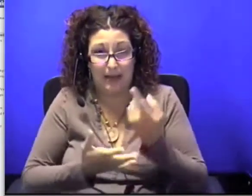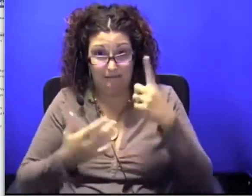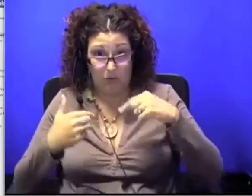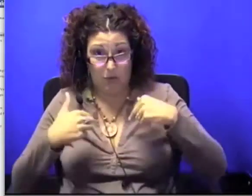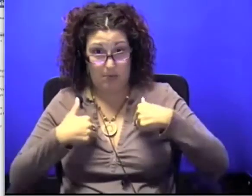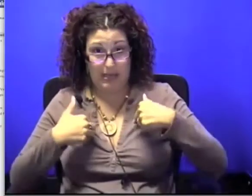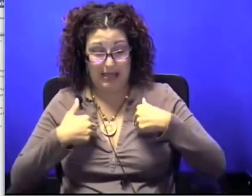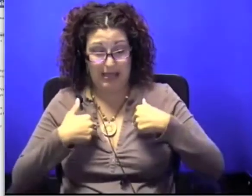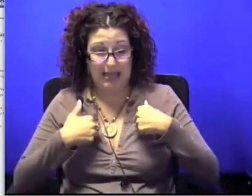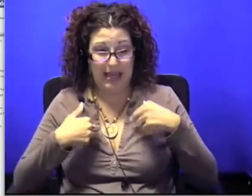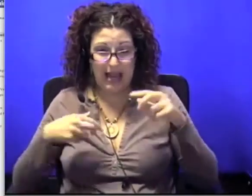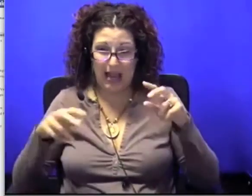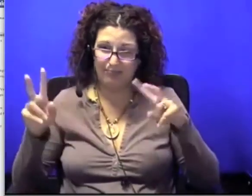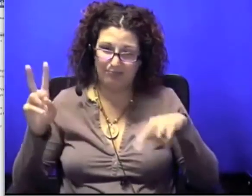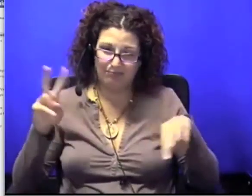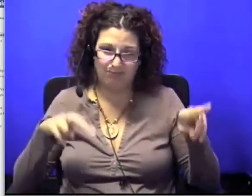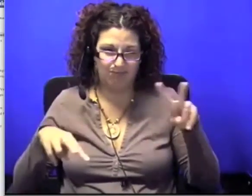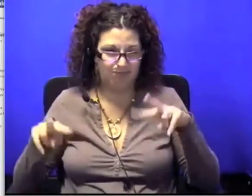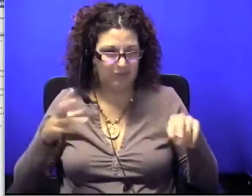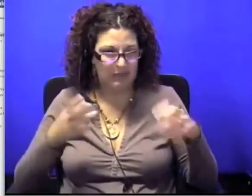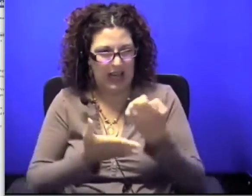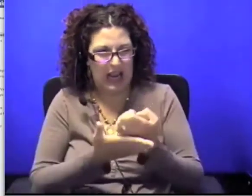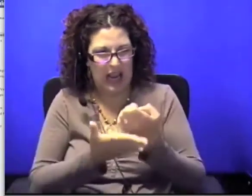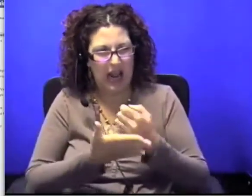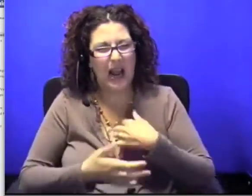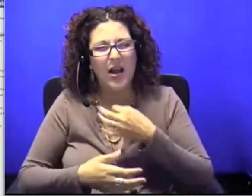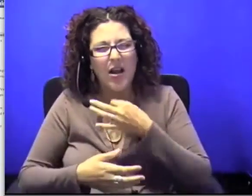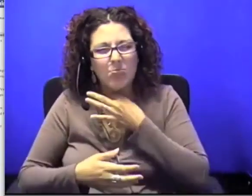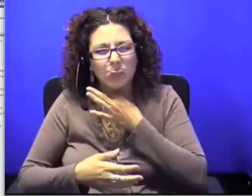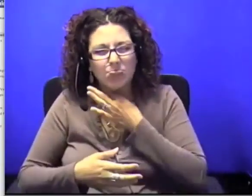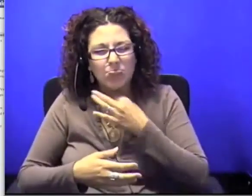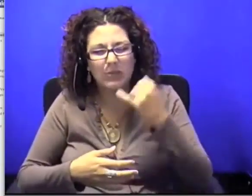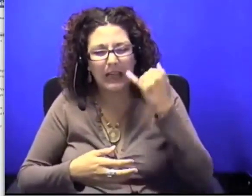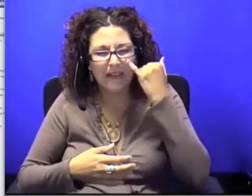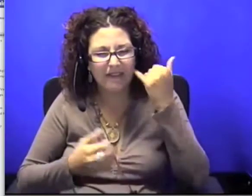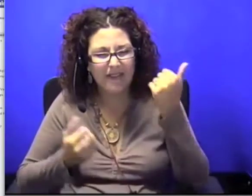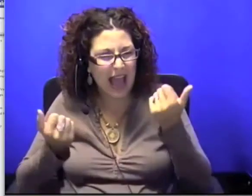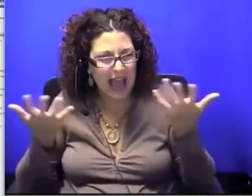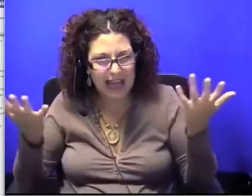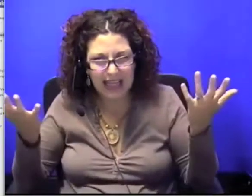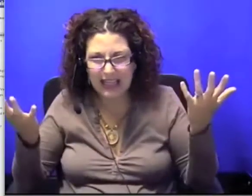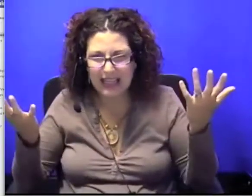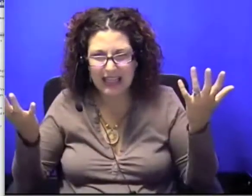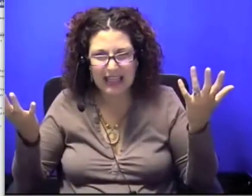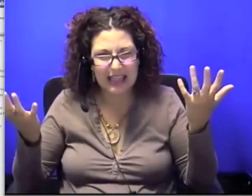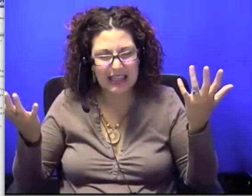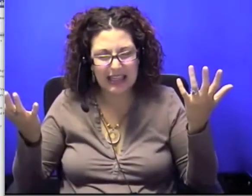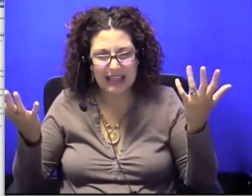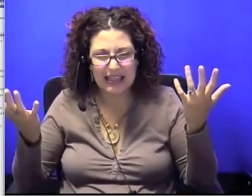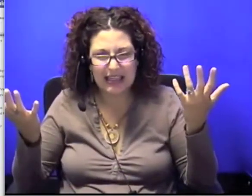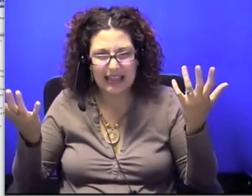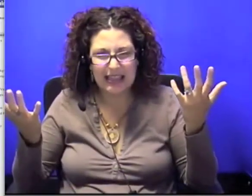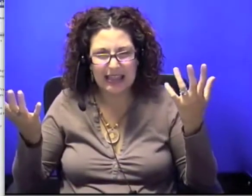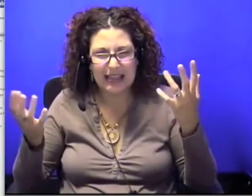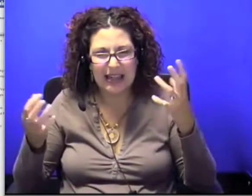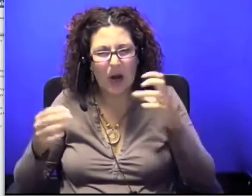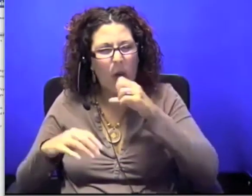I look at it now and I'm kind of curious as to whether or not any of those